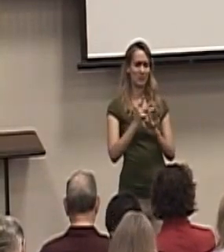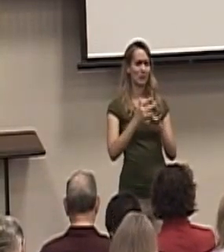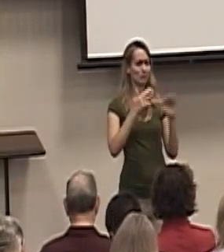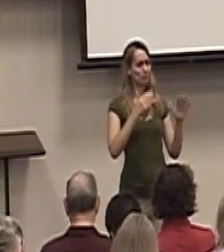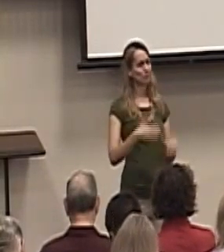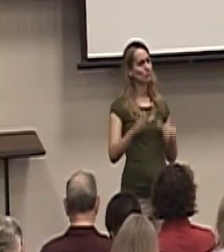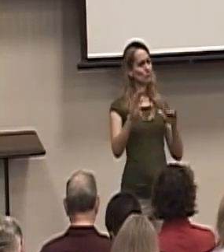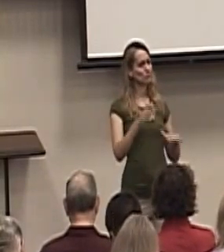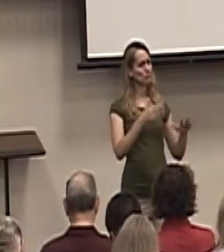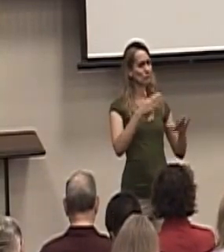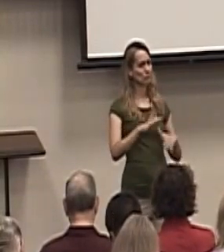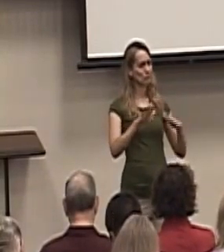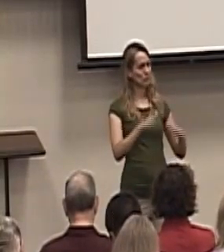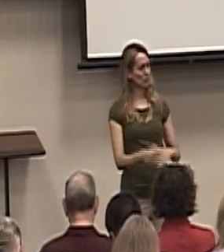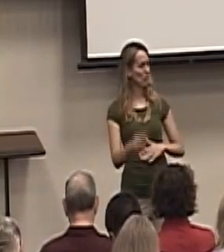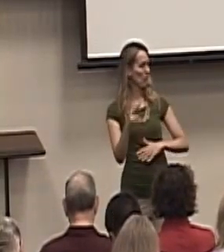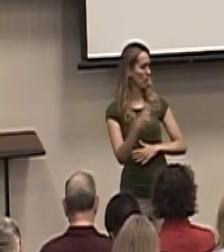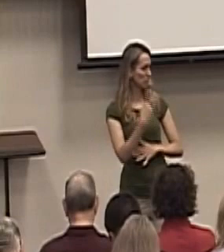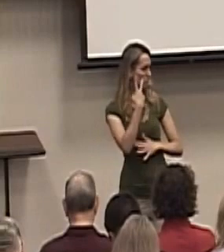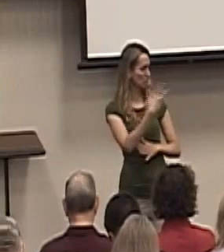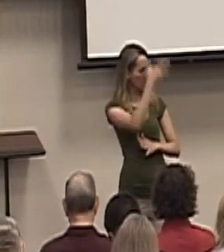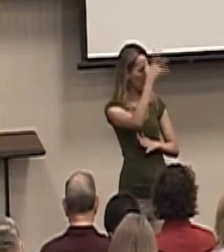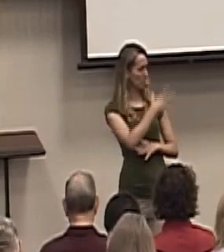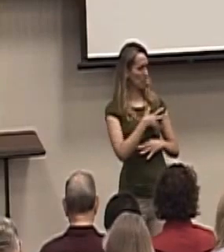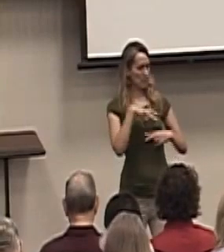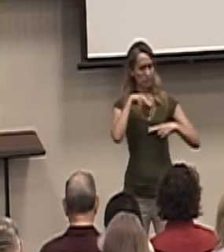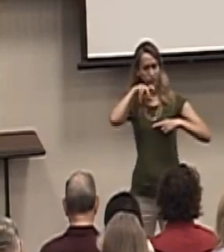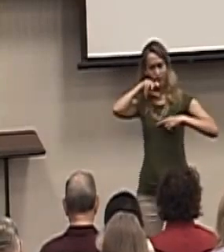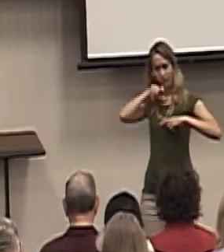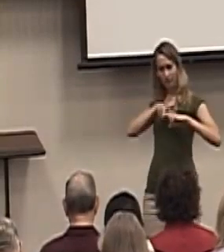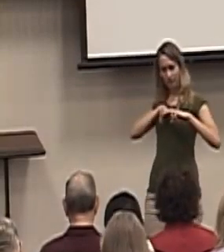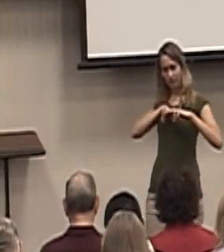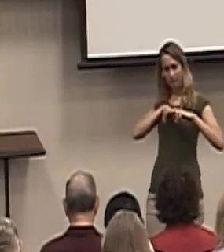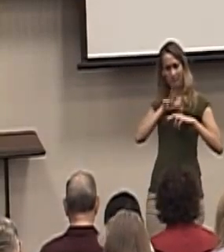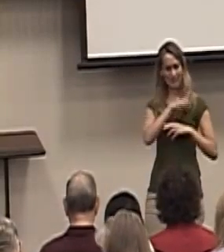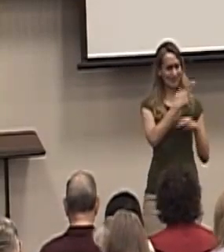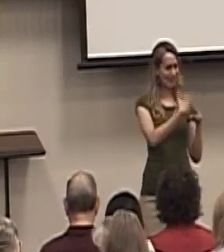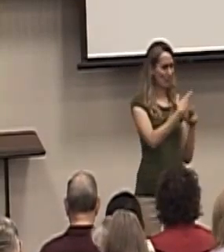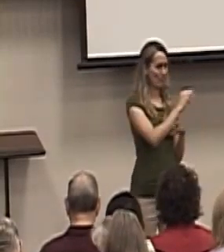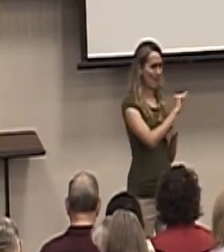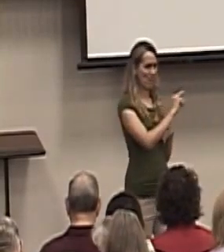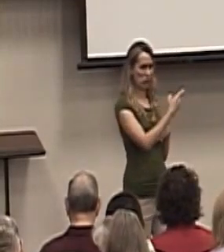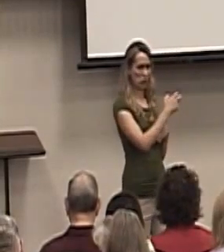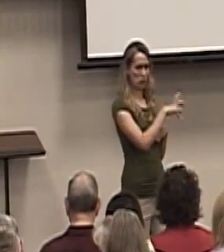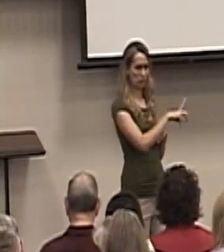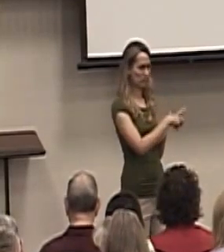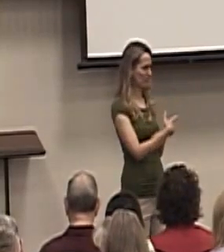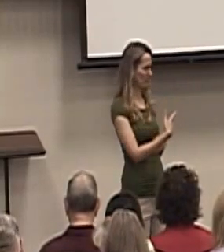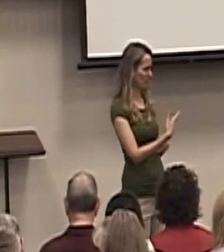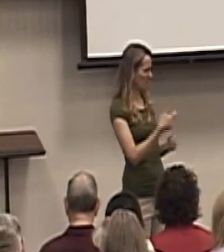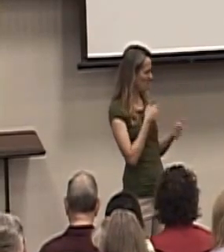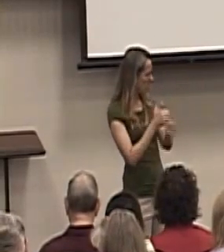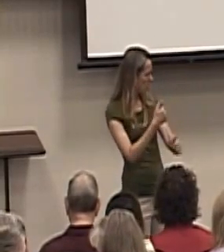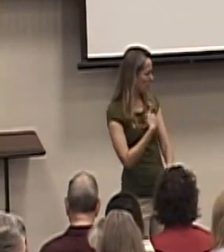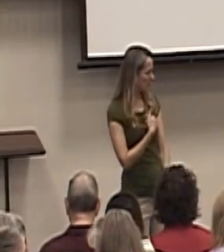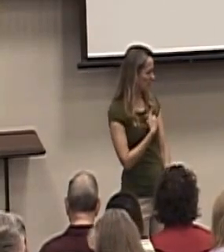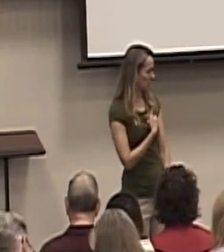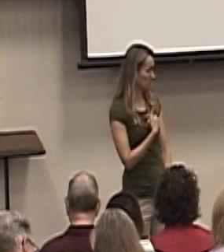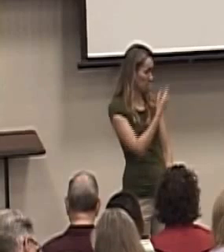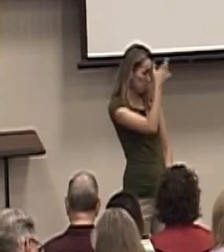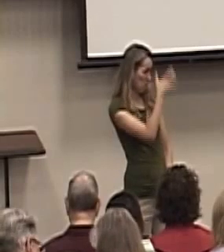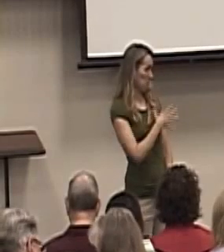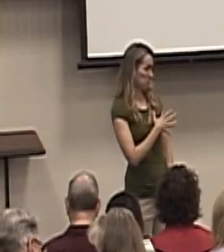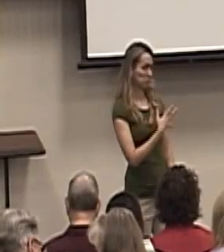there, he saw a man named Matthew sitting at the tax collector's booth. Follow me, he told him. And Matthew got up and followed